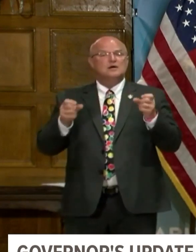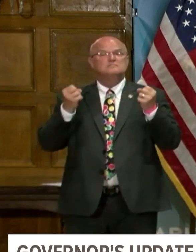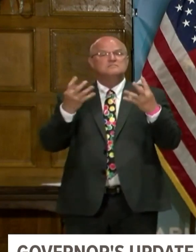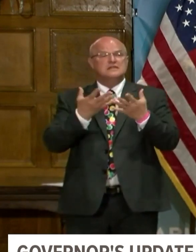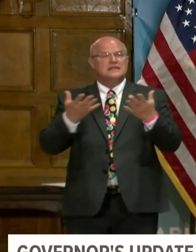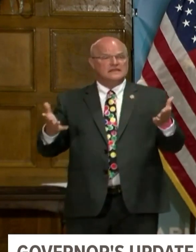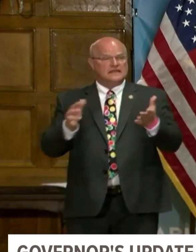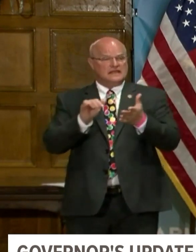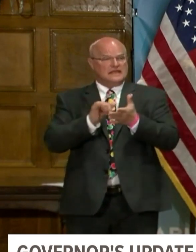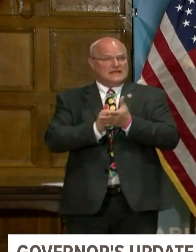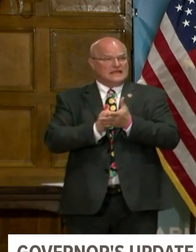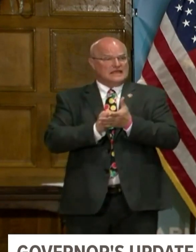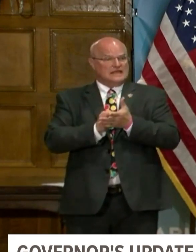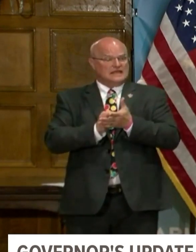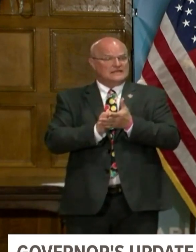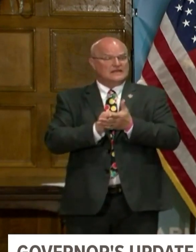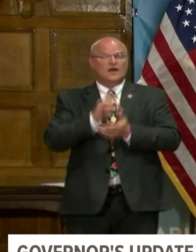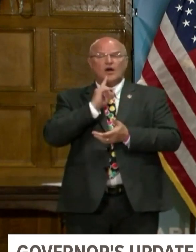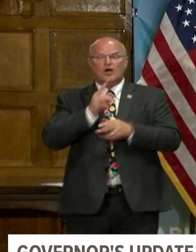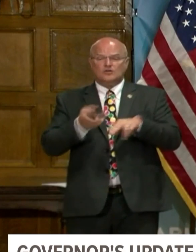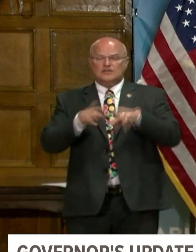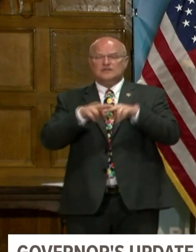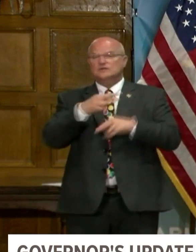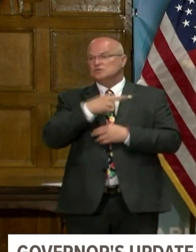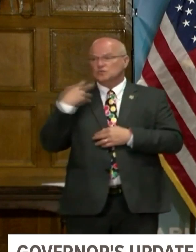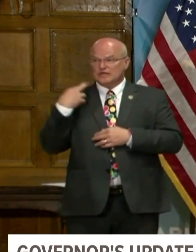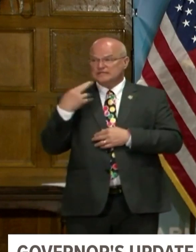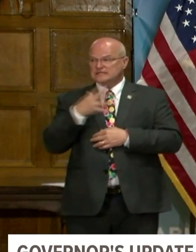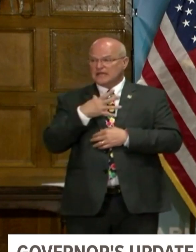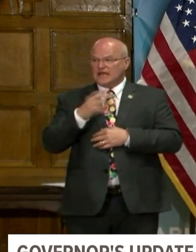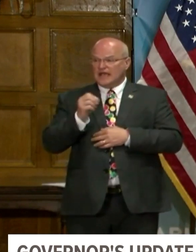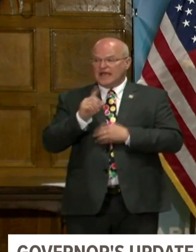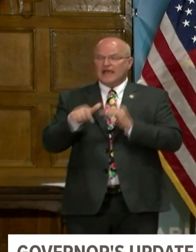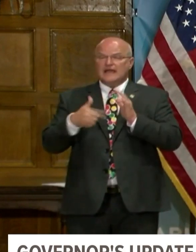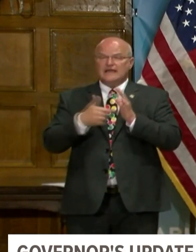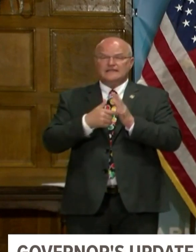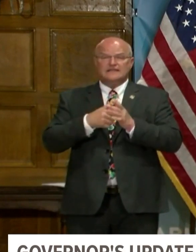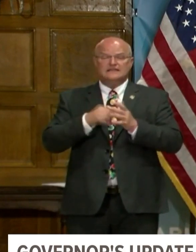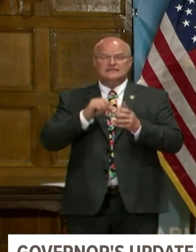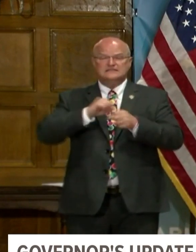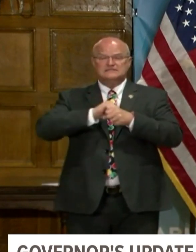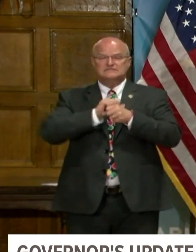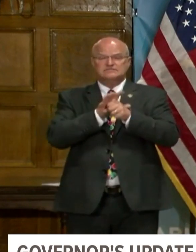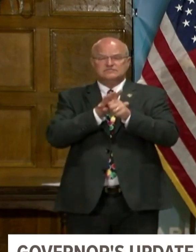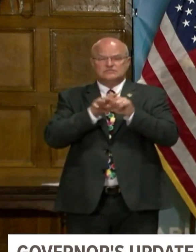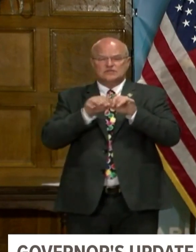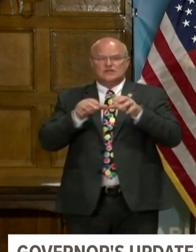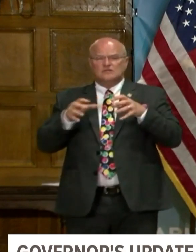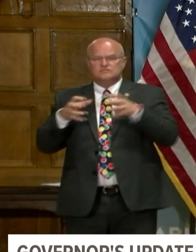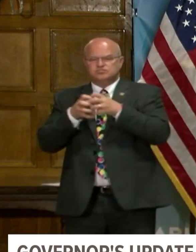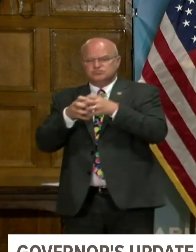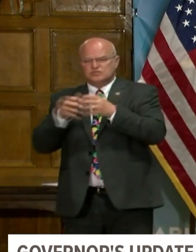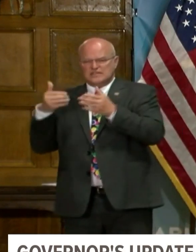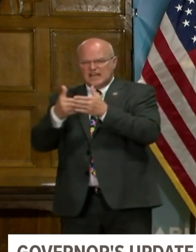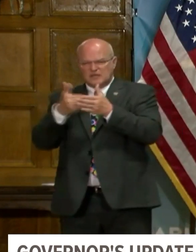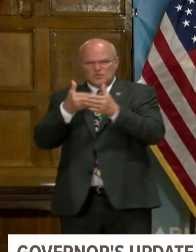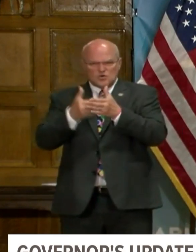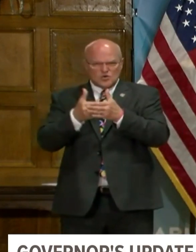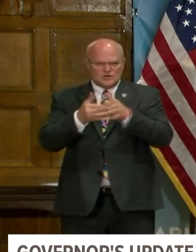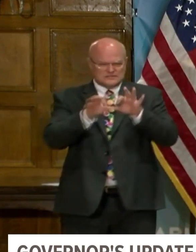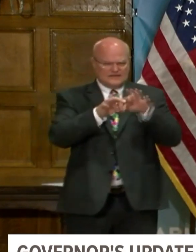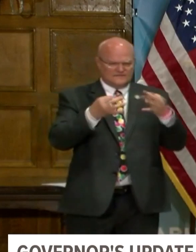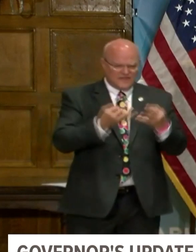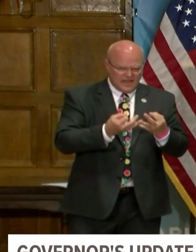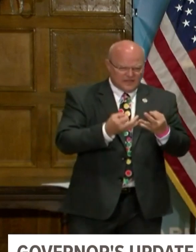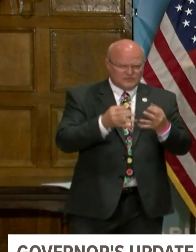many things that are increased risk, and this virus does tend to cluster in neighborhoods, in